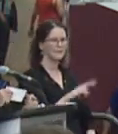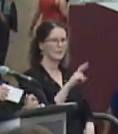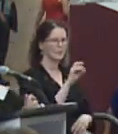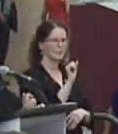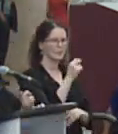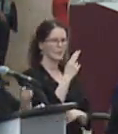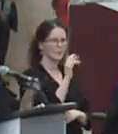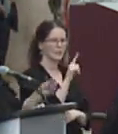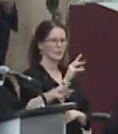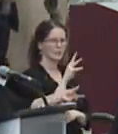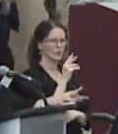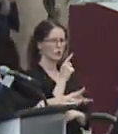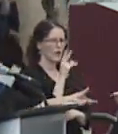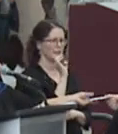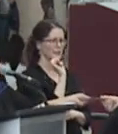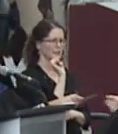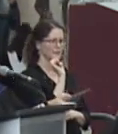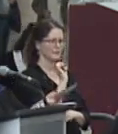Rachel White.